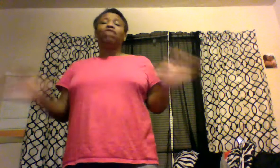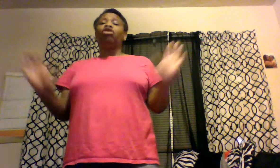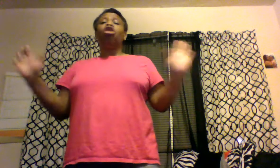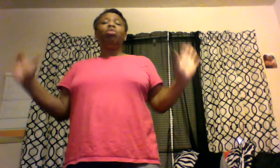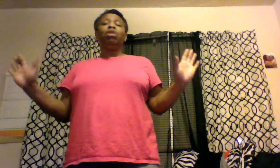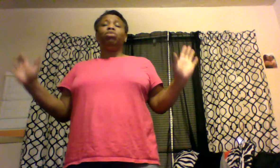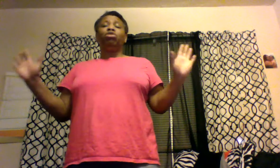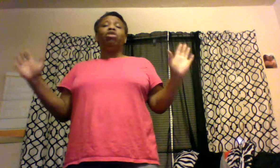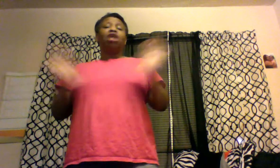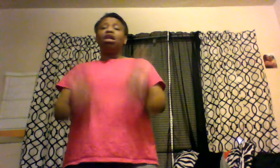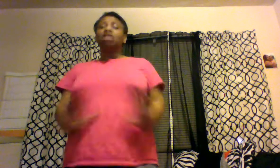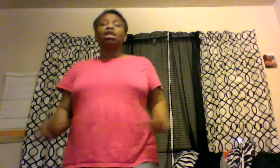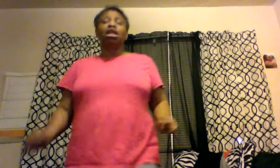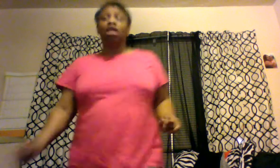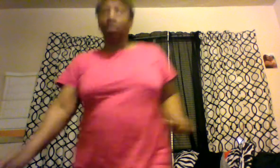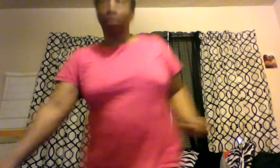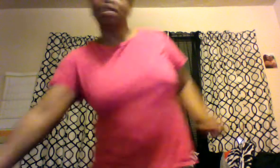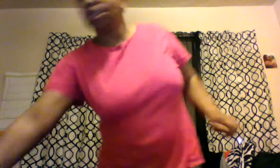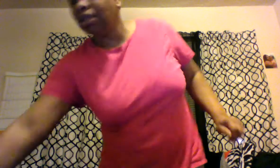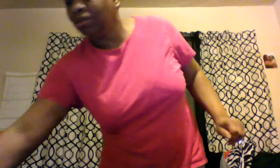for all people, regardless of the color of their skin.